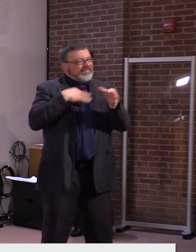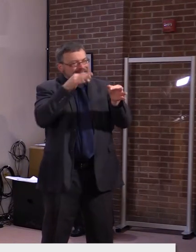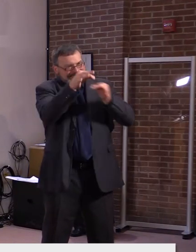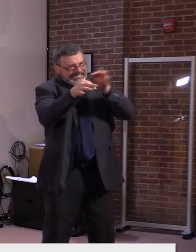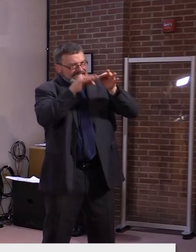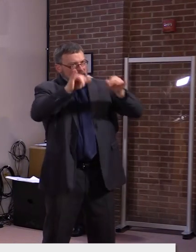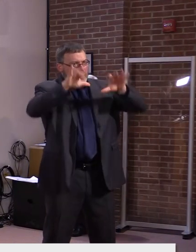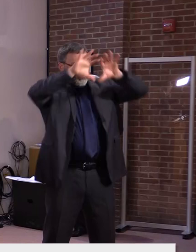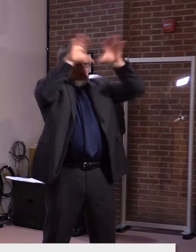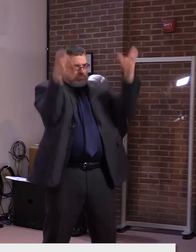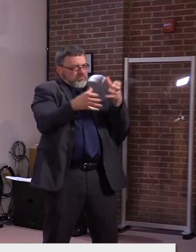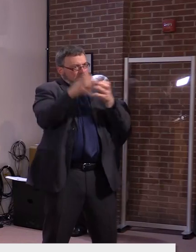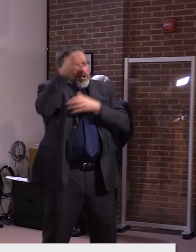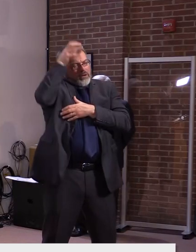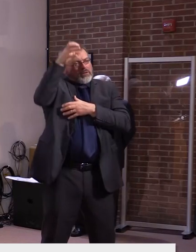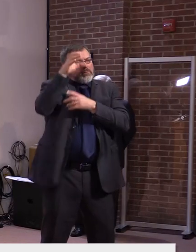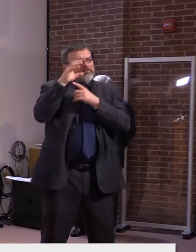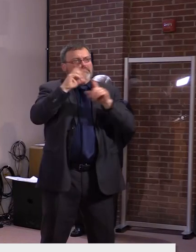like from a state perspective.